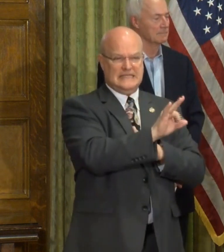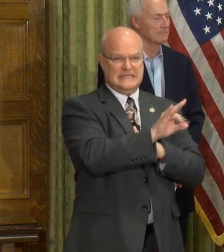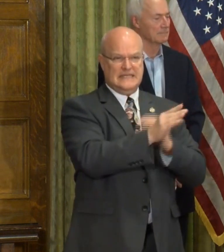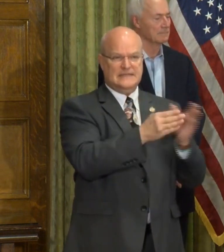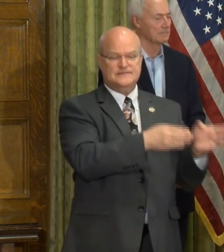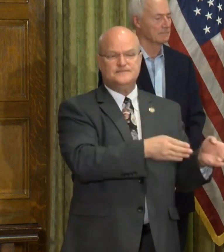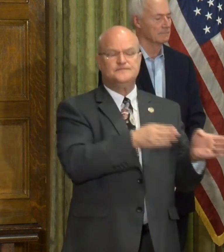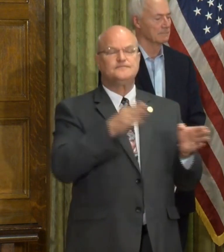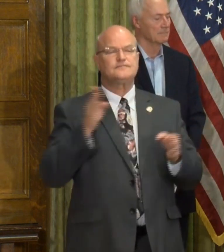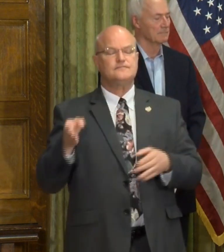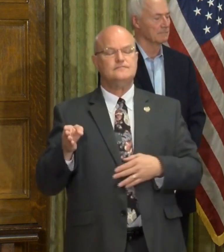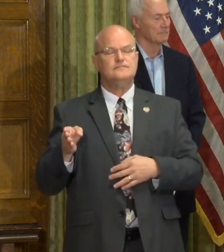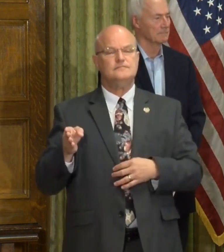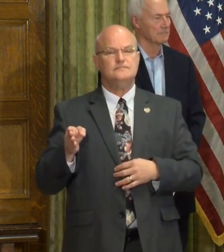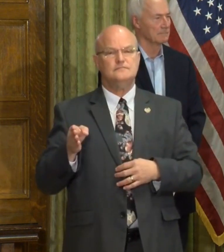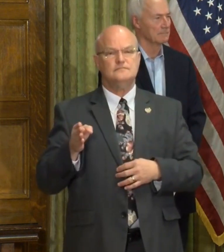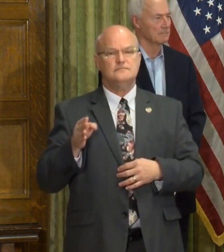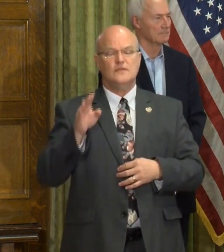than 18.